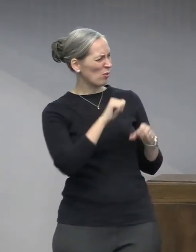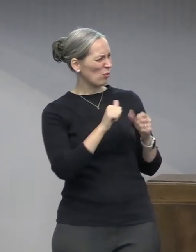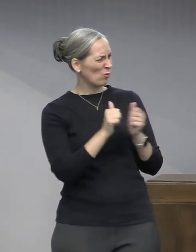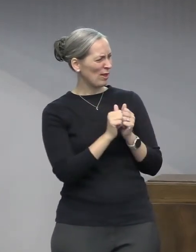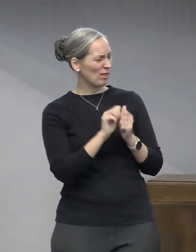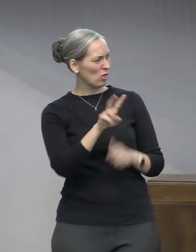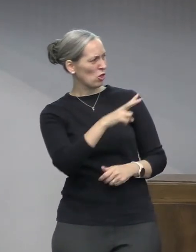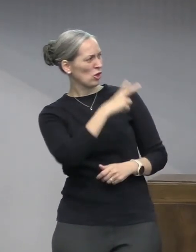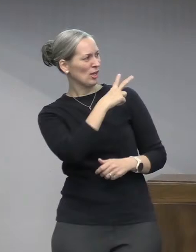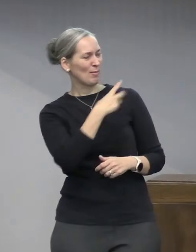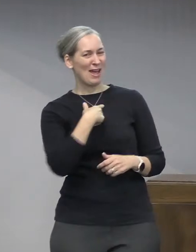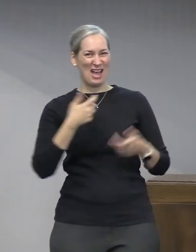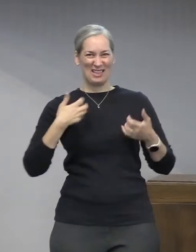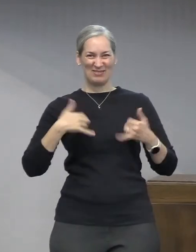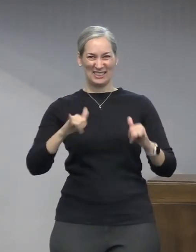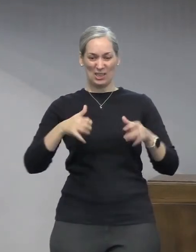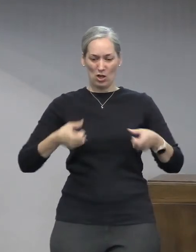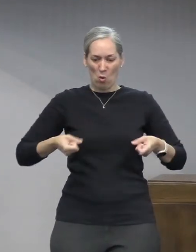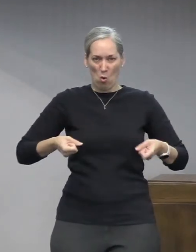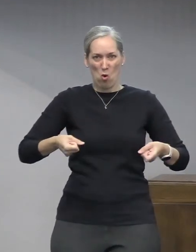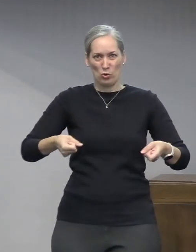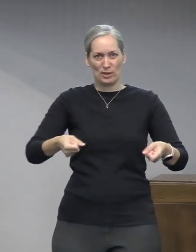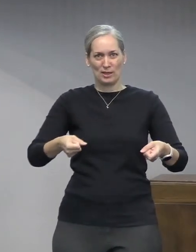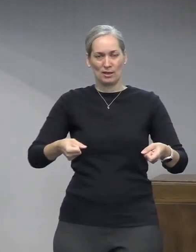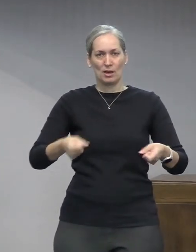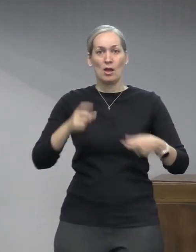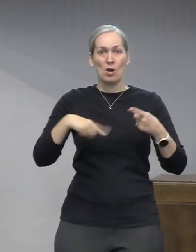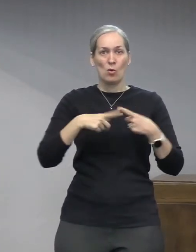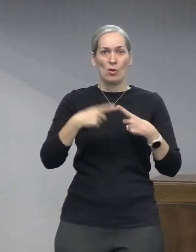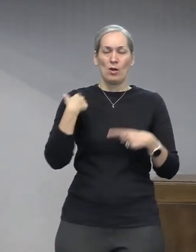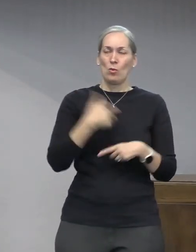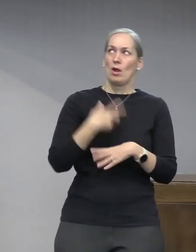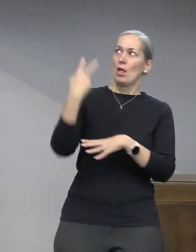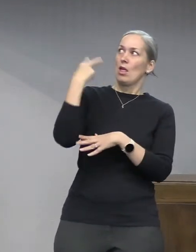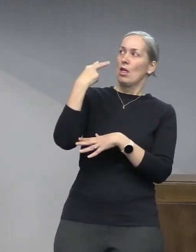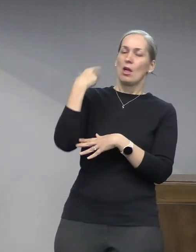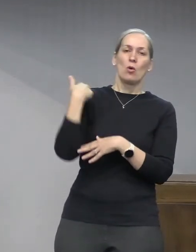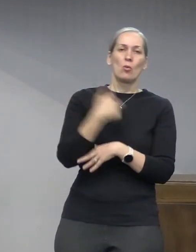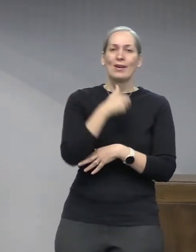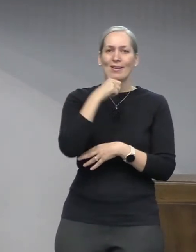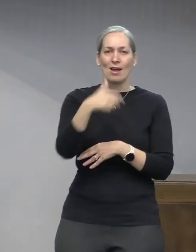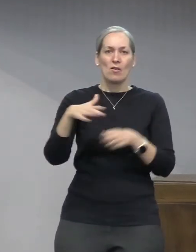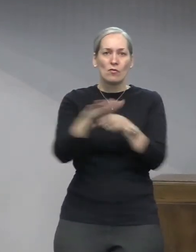plow. The problem is, when we're looking back, is we're not all in.